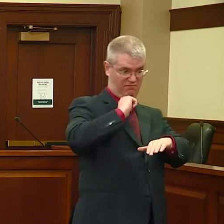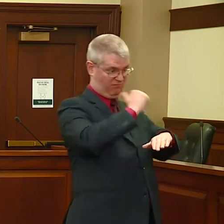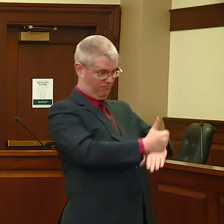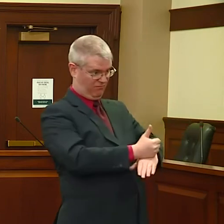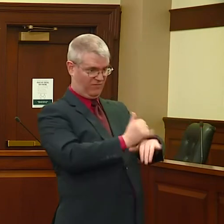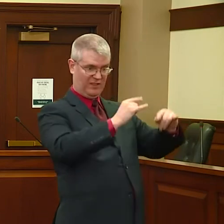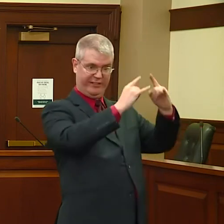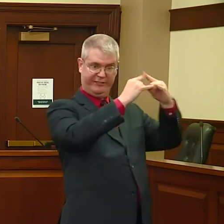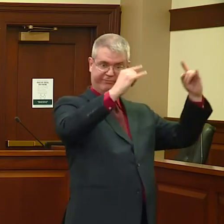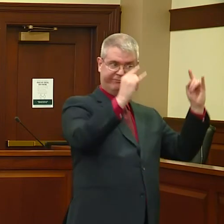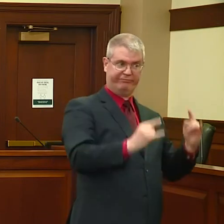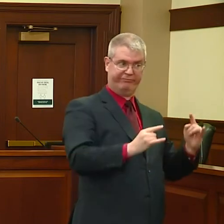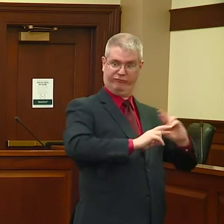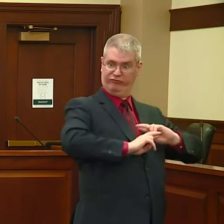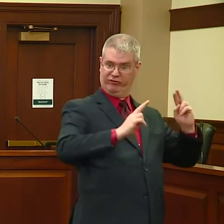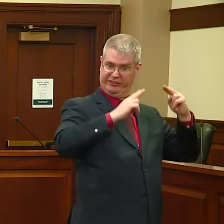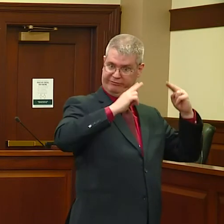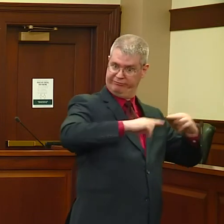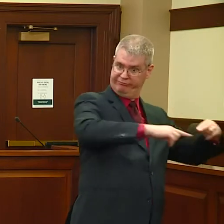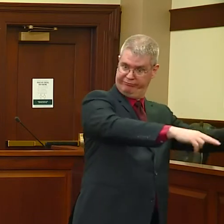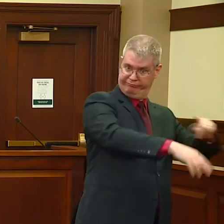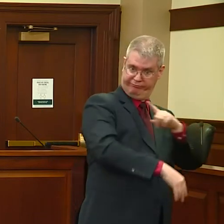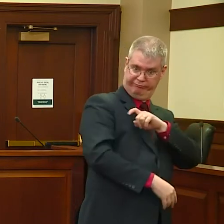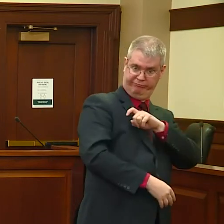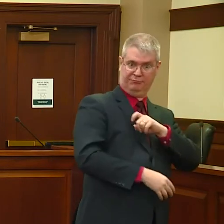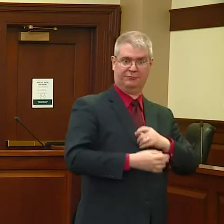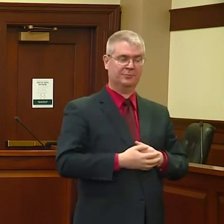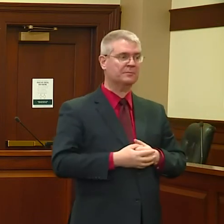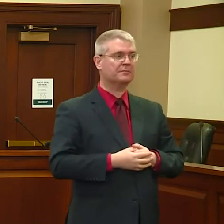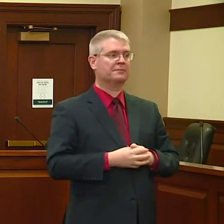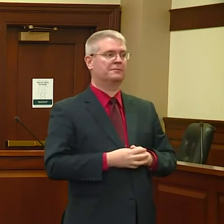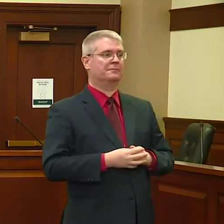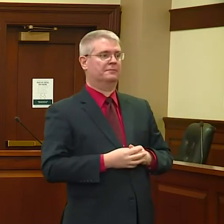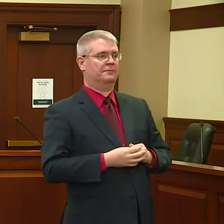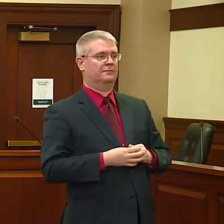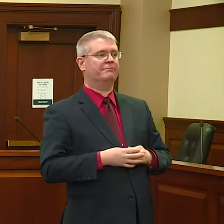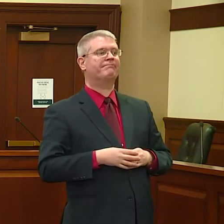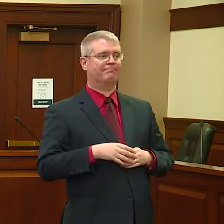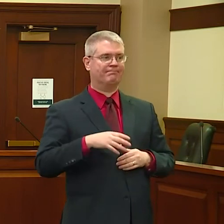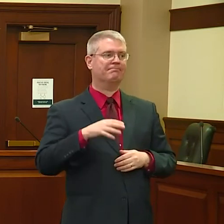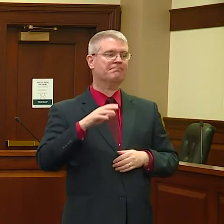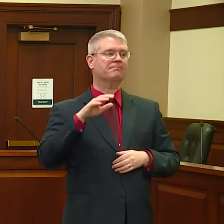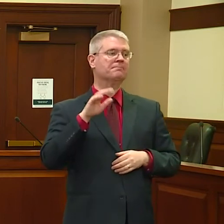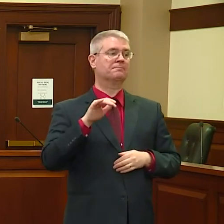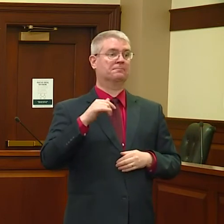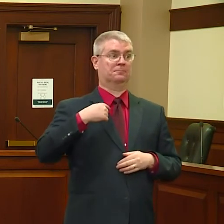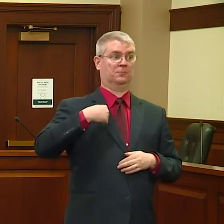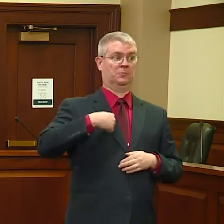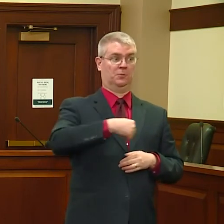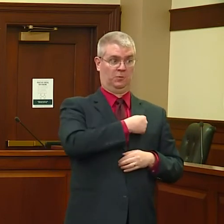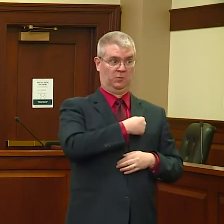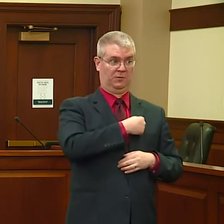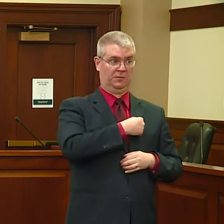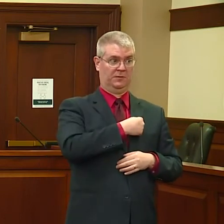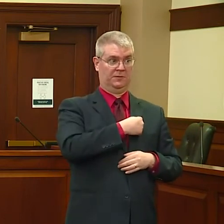my coronavirus working group, on Dr. Hahn, but also on the Adjutant